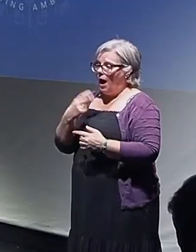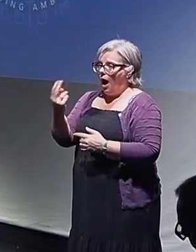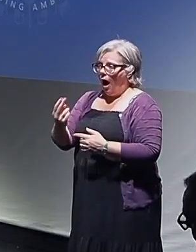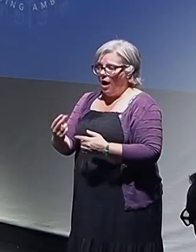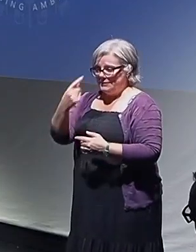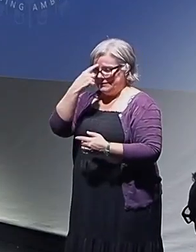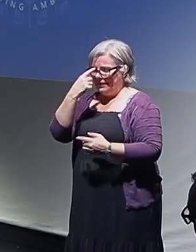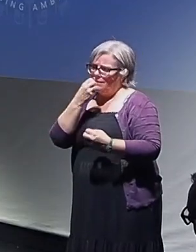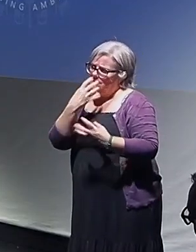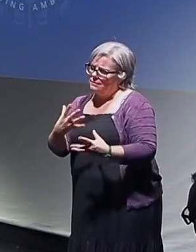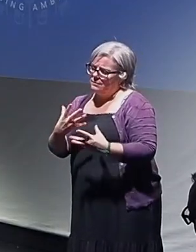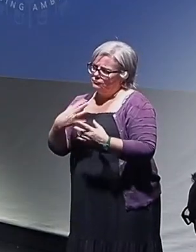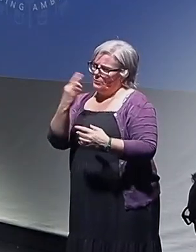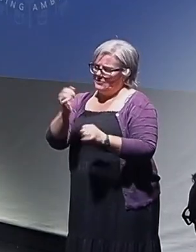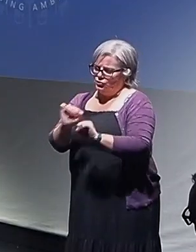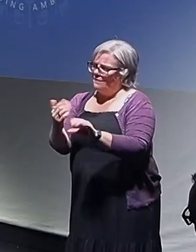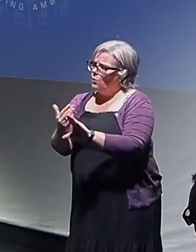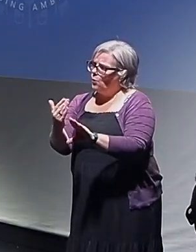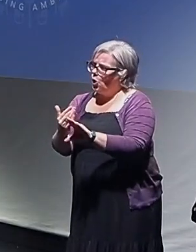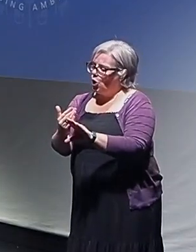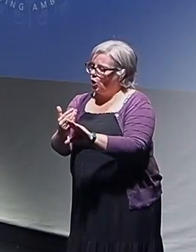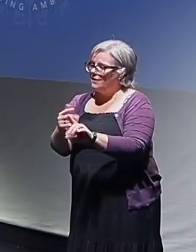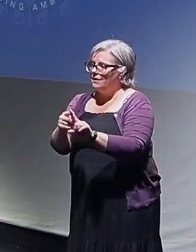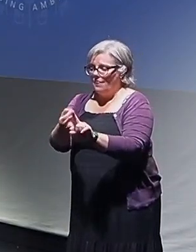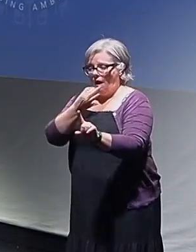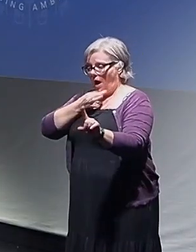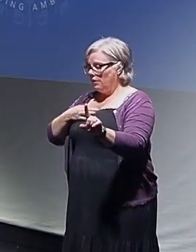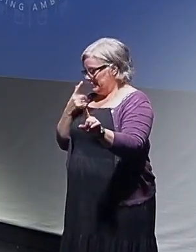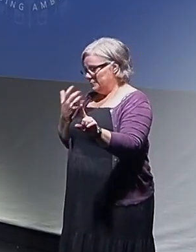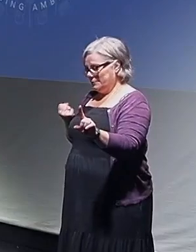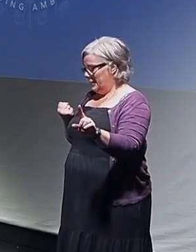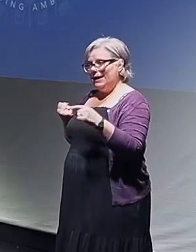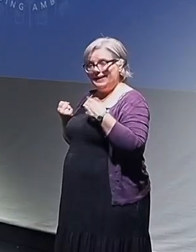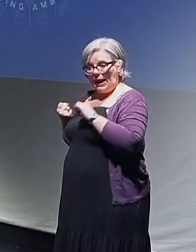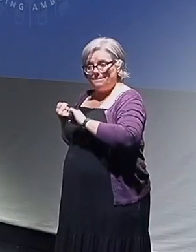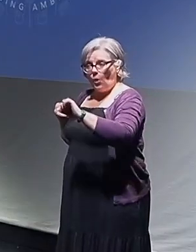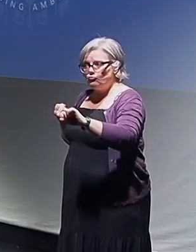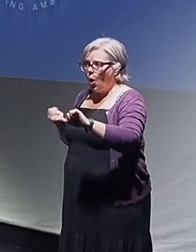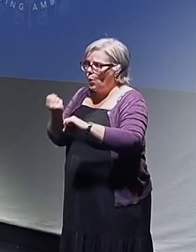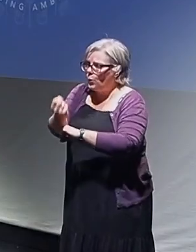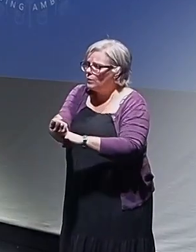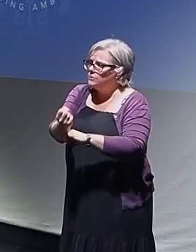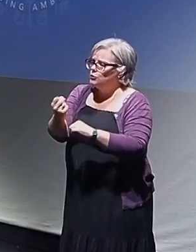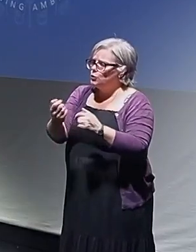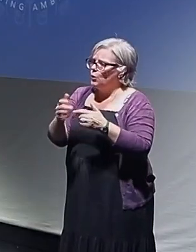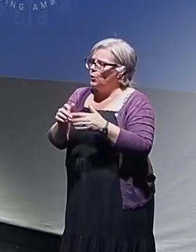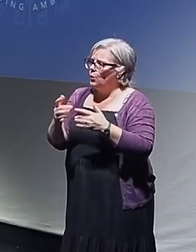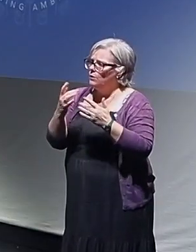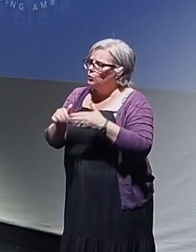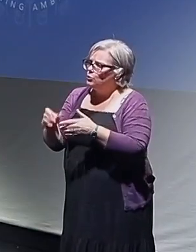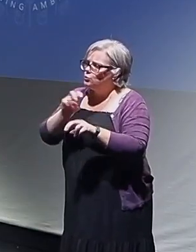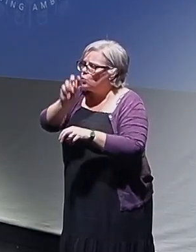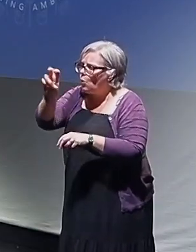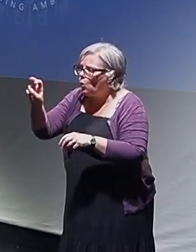is an amazing representation of their practice, and they ask to borrow it to go into a museum or a tour and exhibition. And I'm